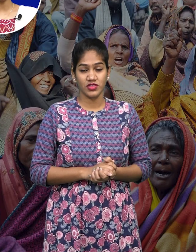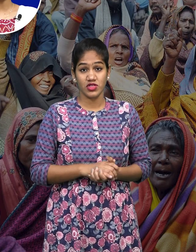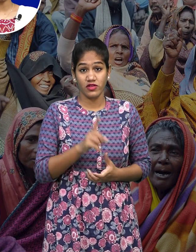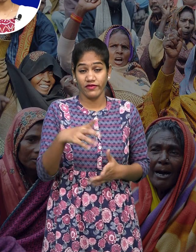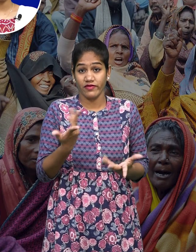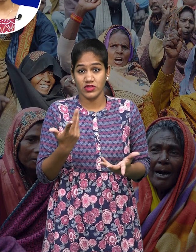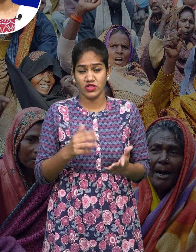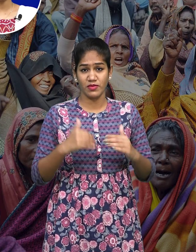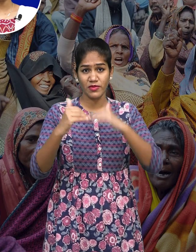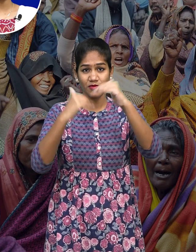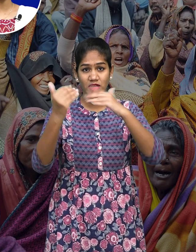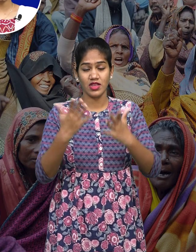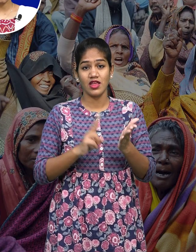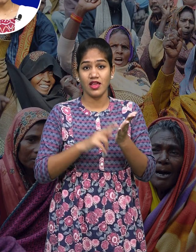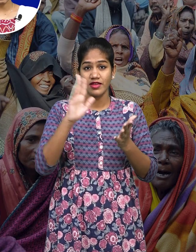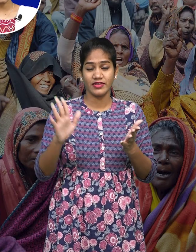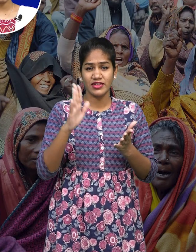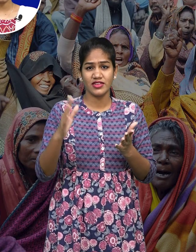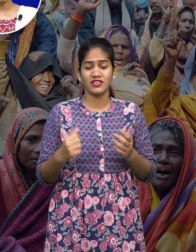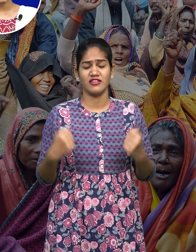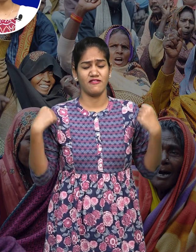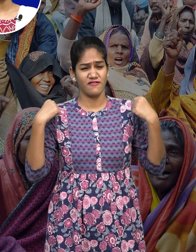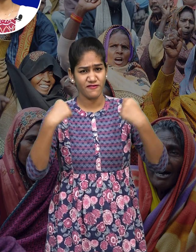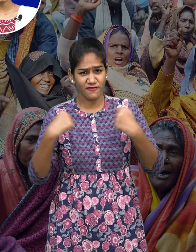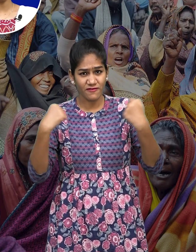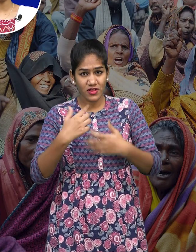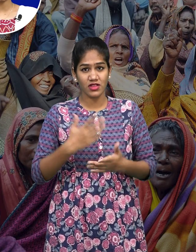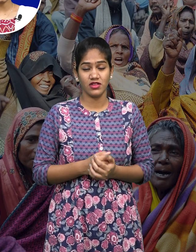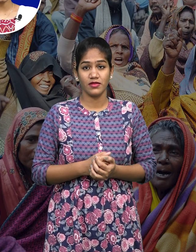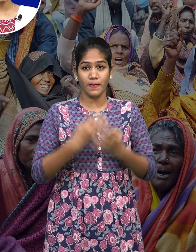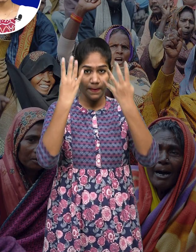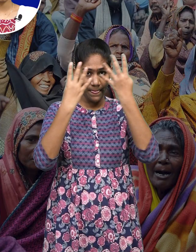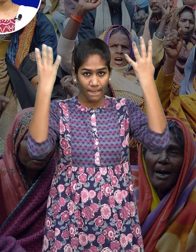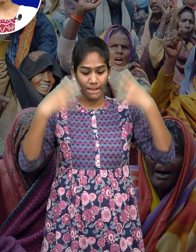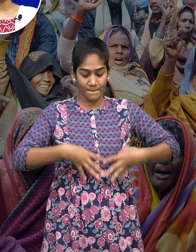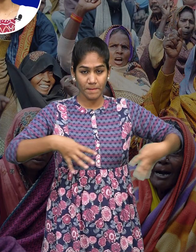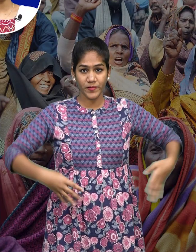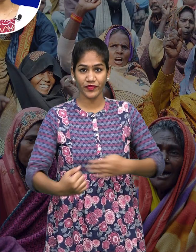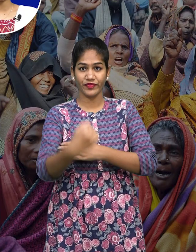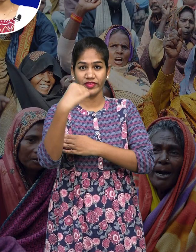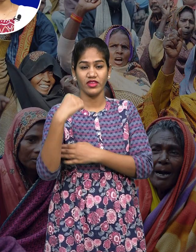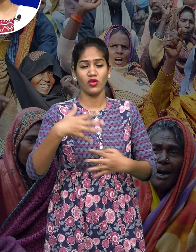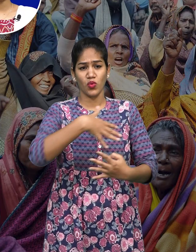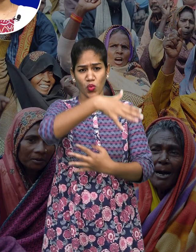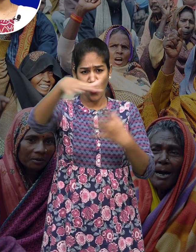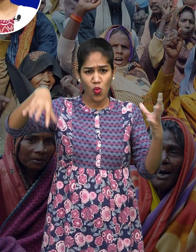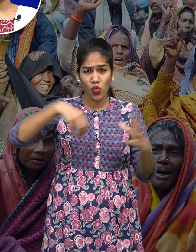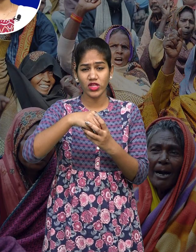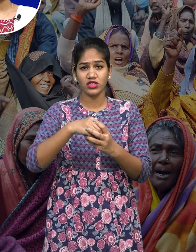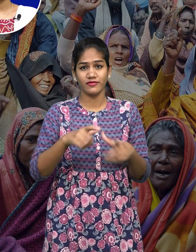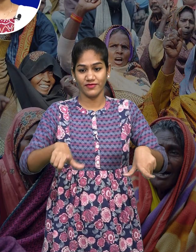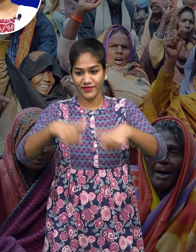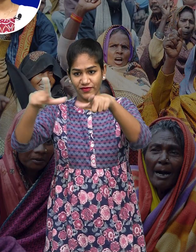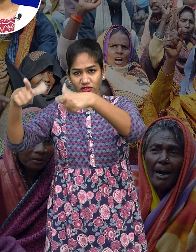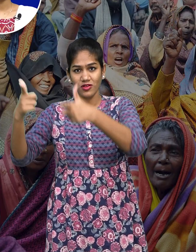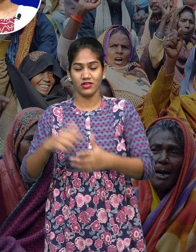which built a national campaign for tribal rights over the forest.